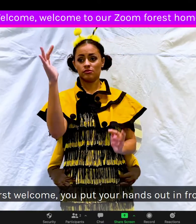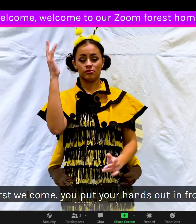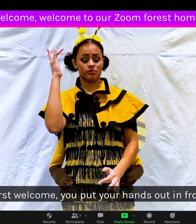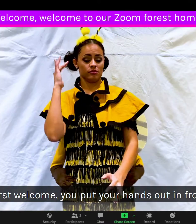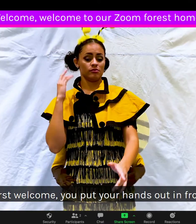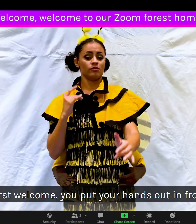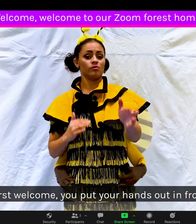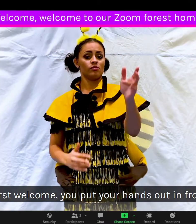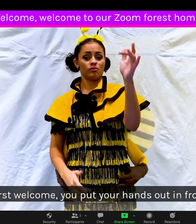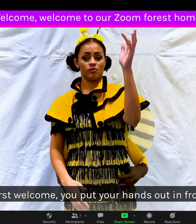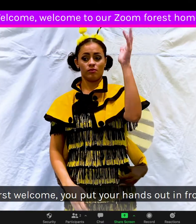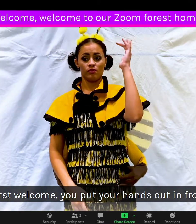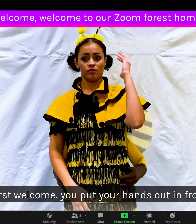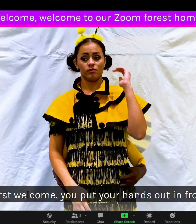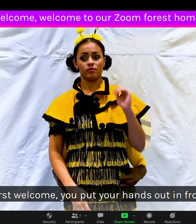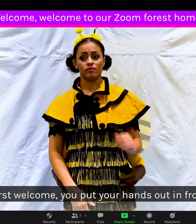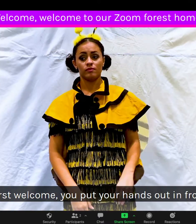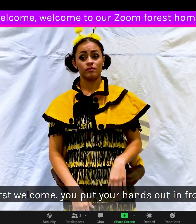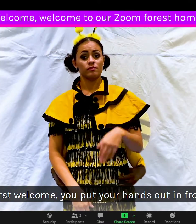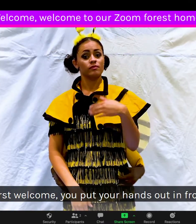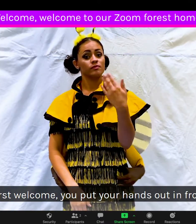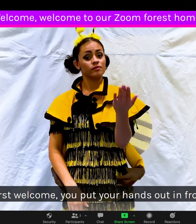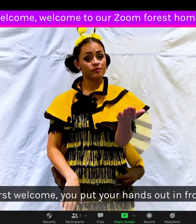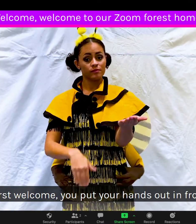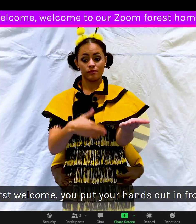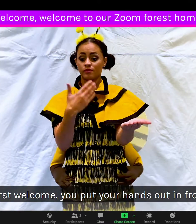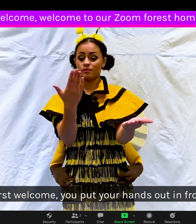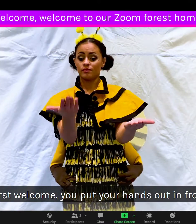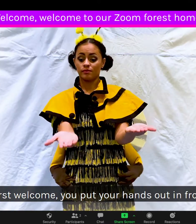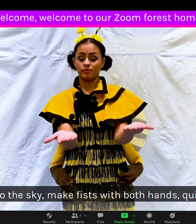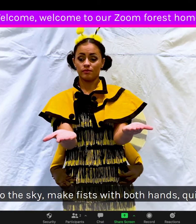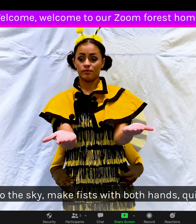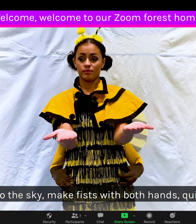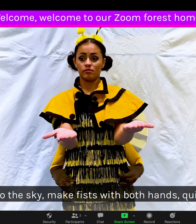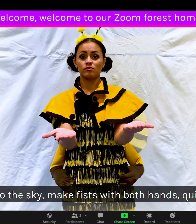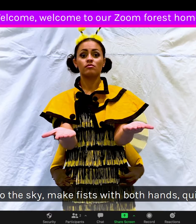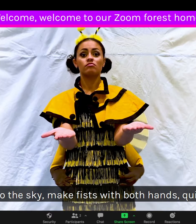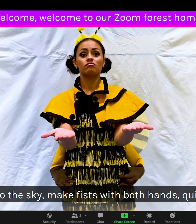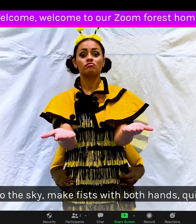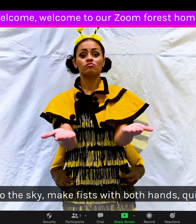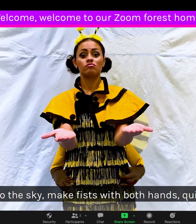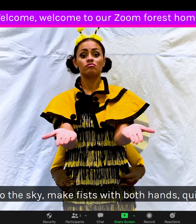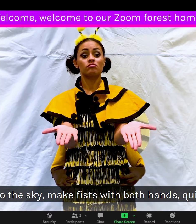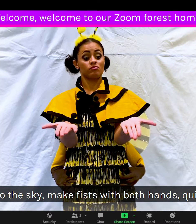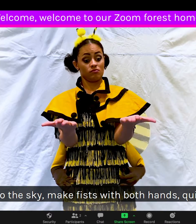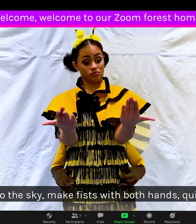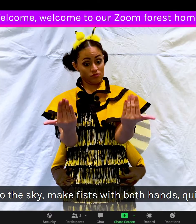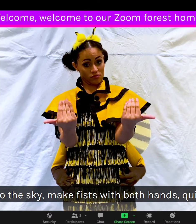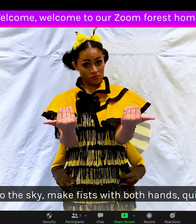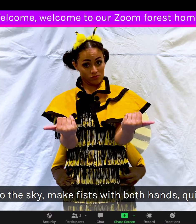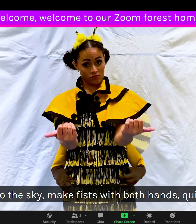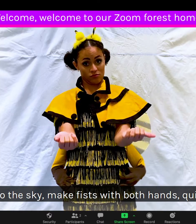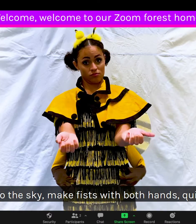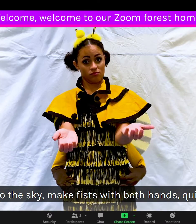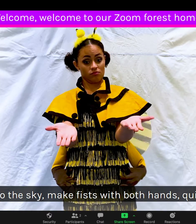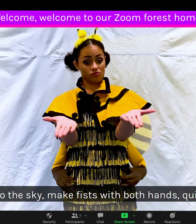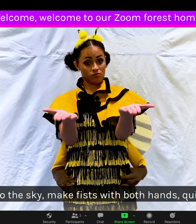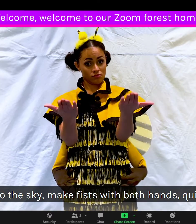For the first welcome, you put your hands out in front of you, palms up to the sky, make fists with both hands